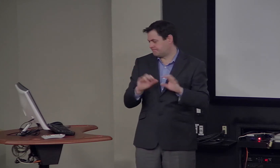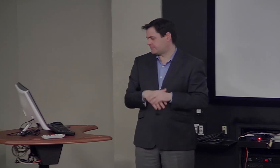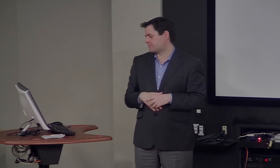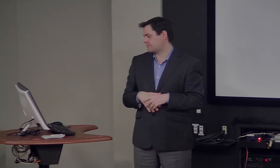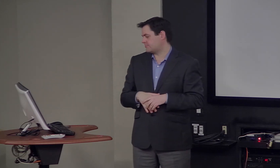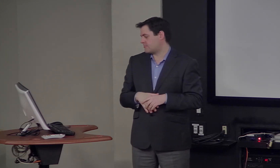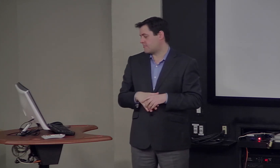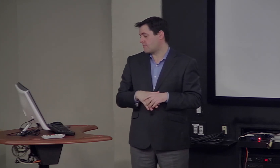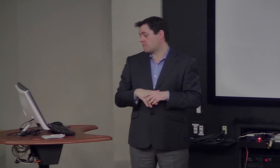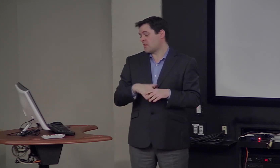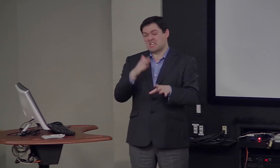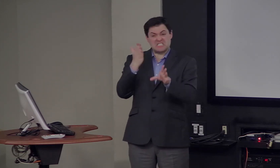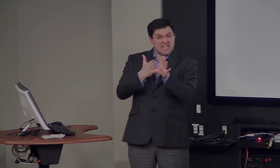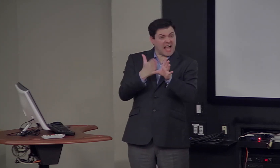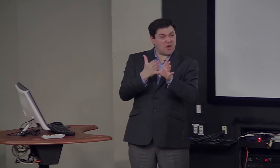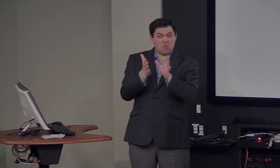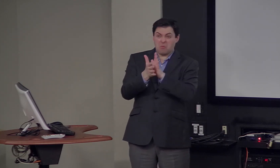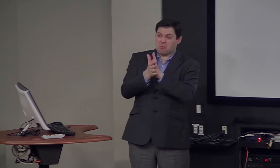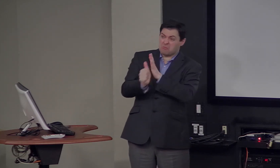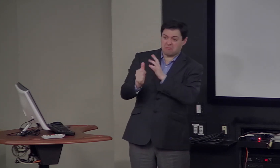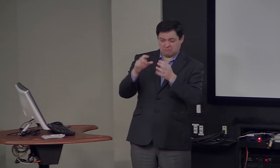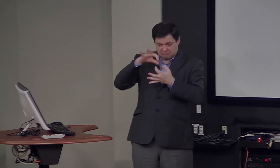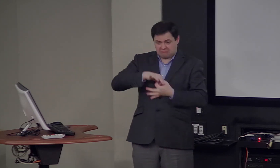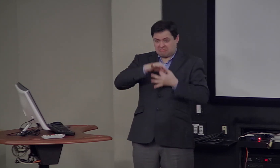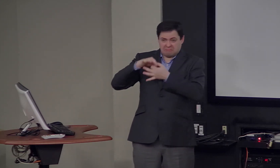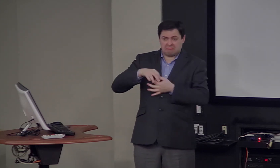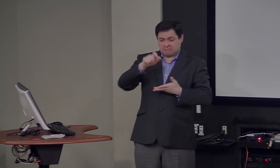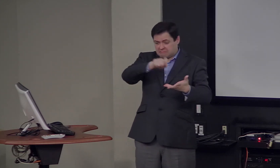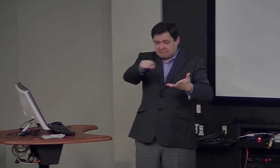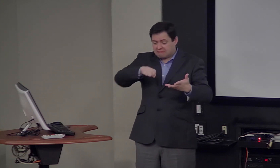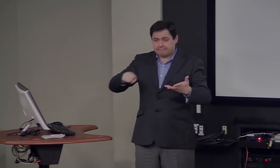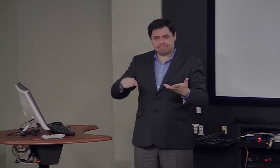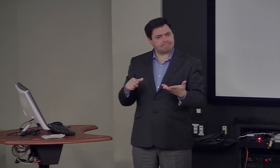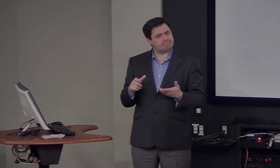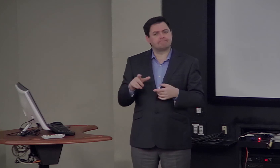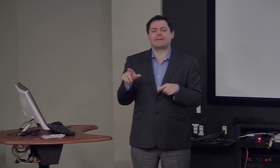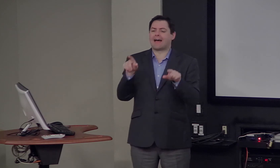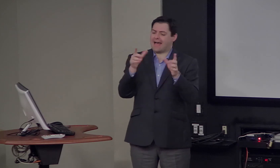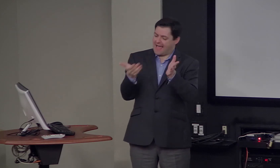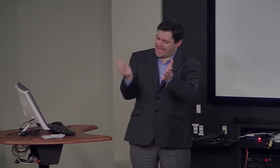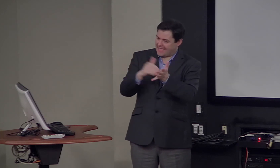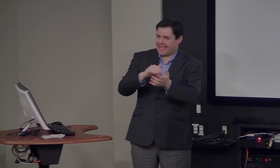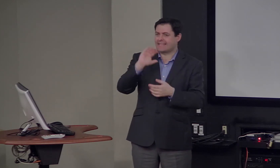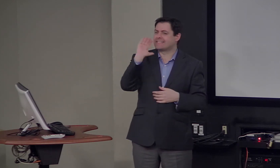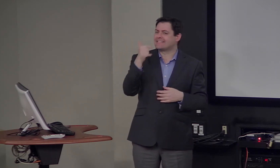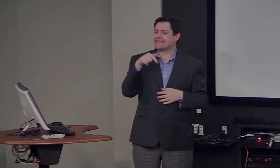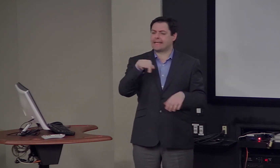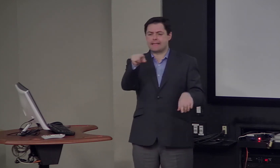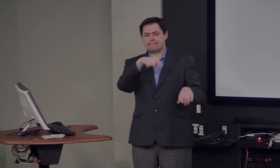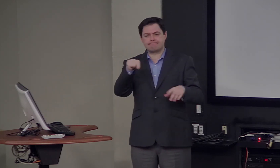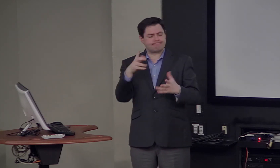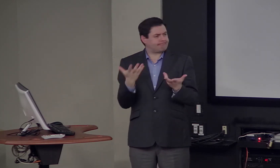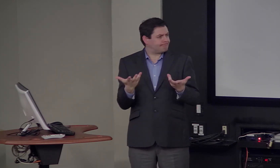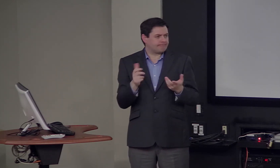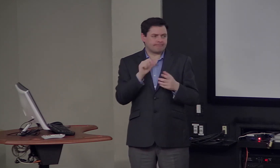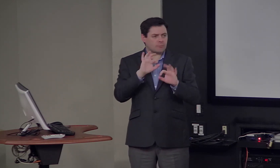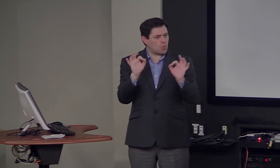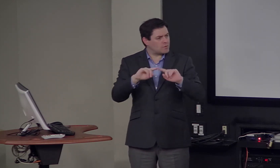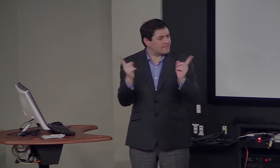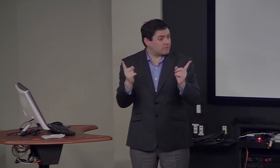the reason why we saw no perceptual processing differences between the students and the expert interpreters. Psychomotor skills as well, we didn't see a difference between